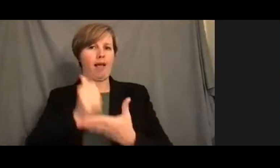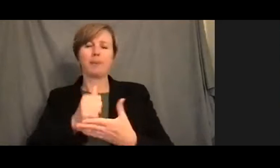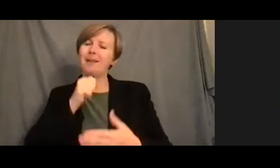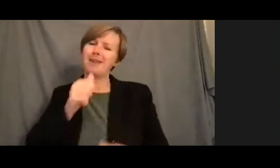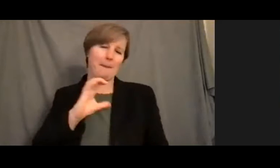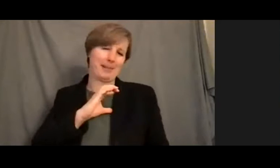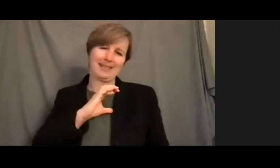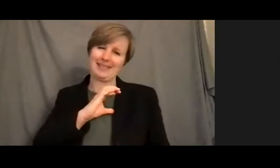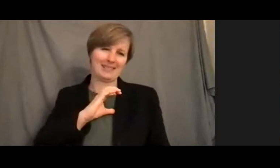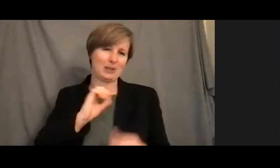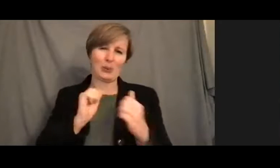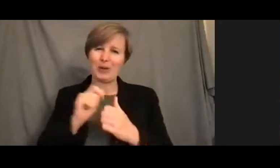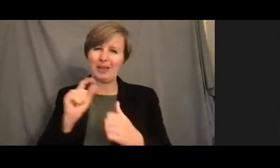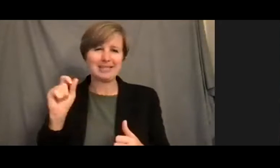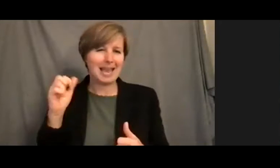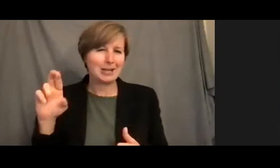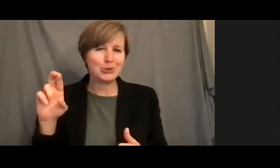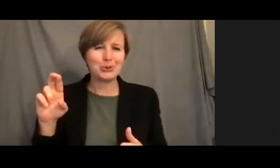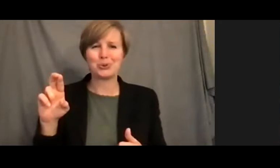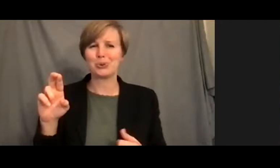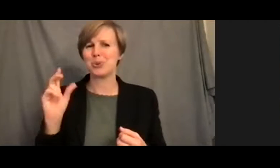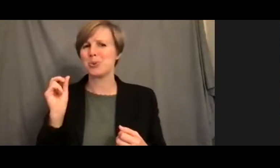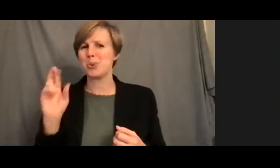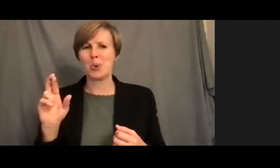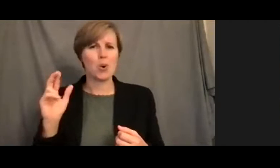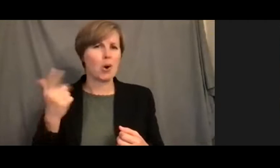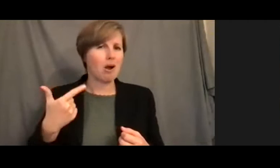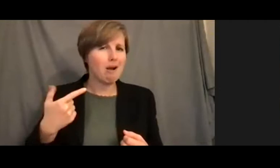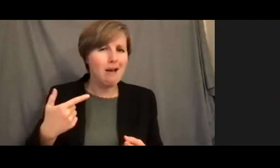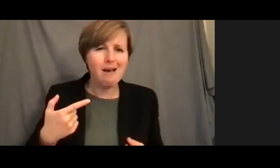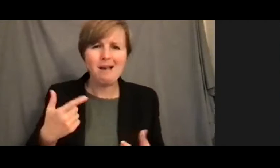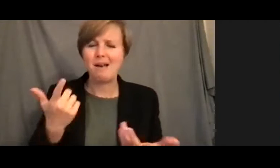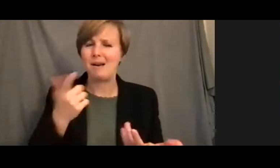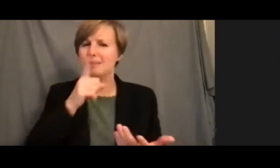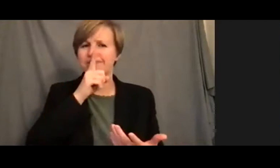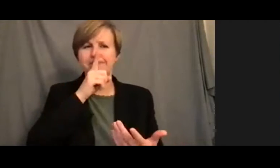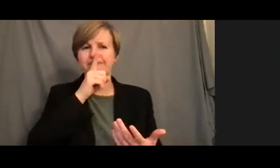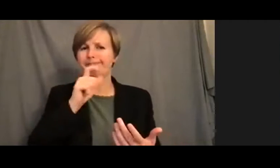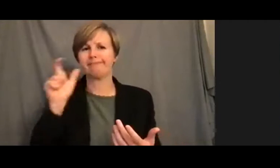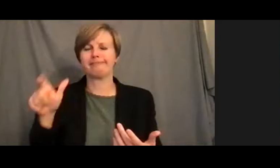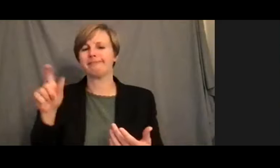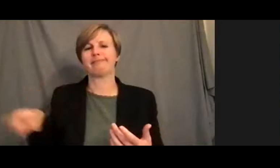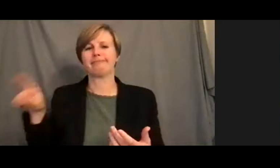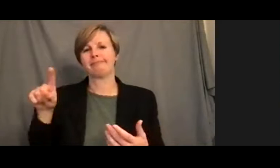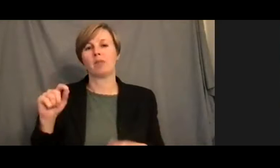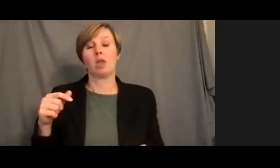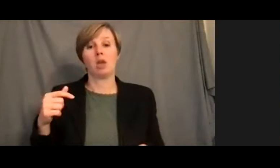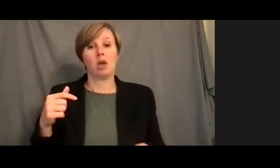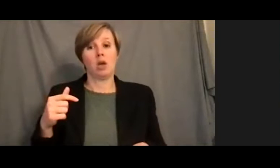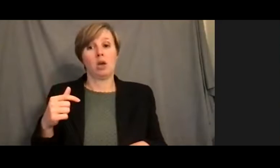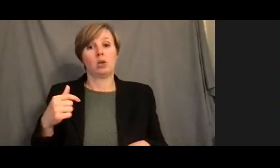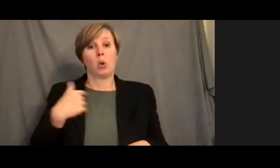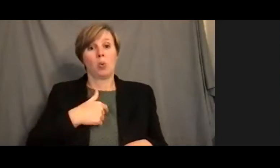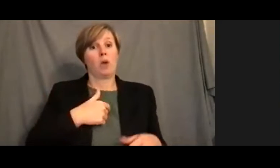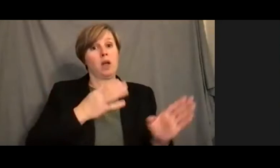with tasers or with guns. And so that is where we're moving